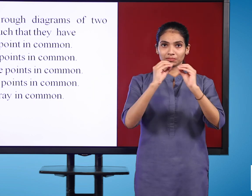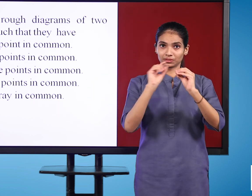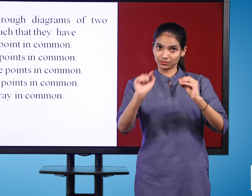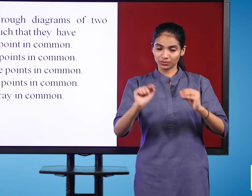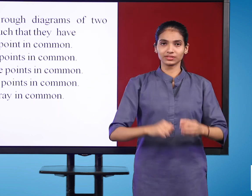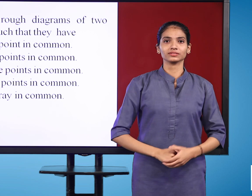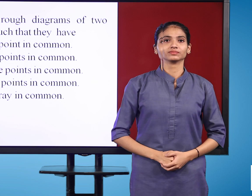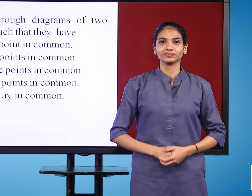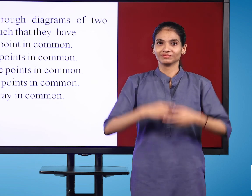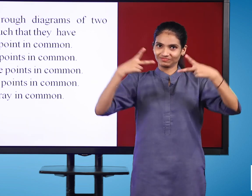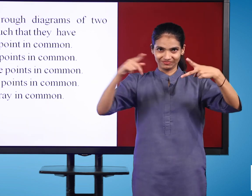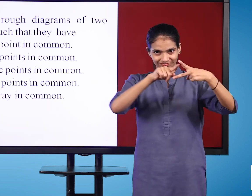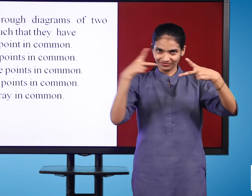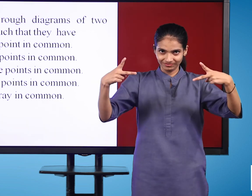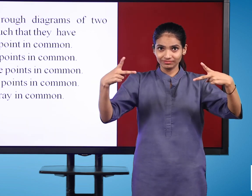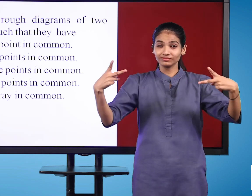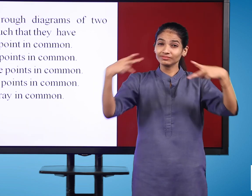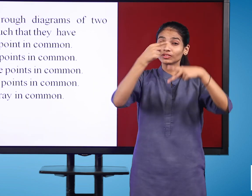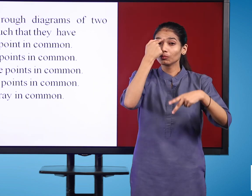B. 2 points in common.